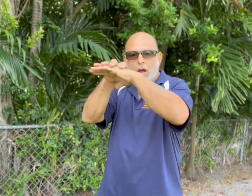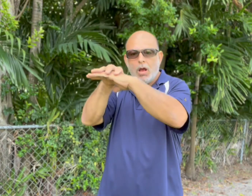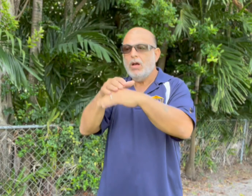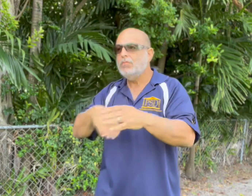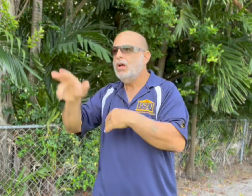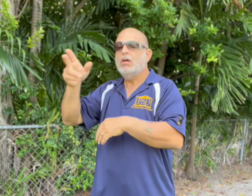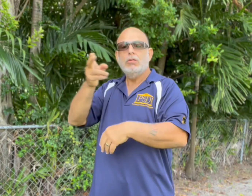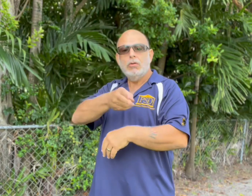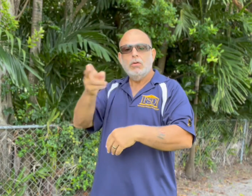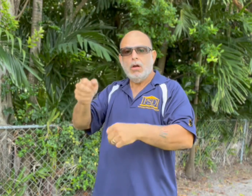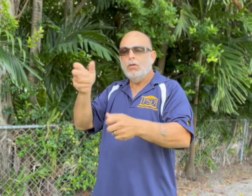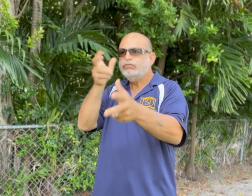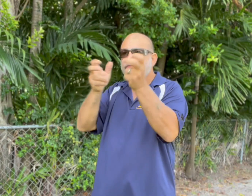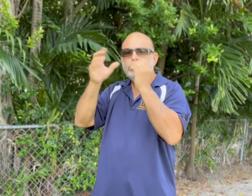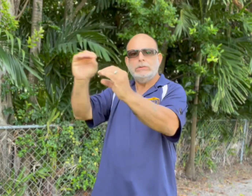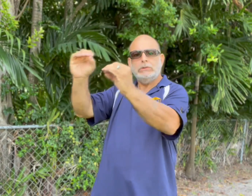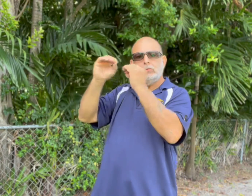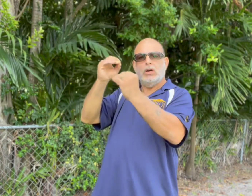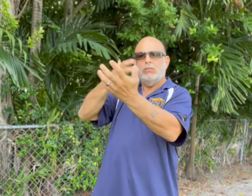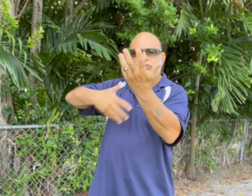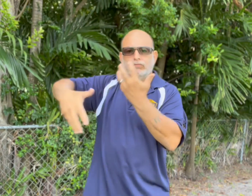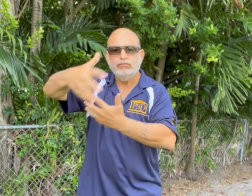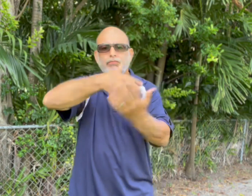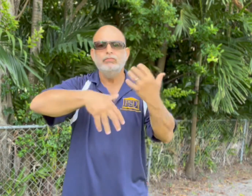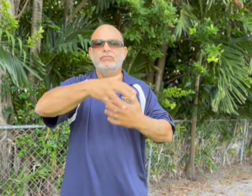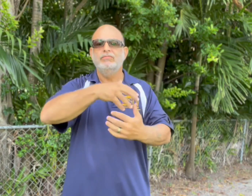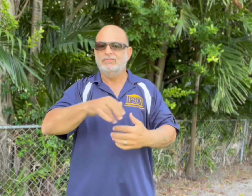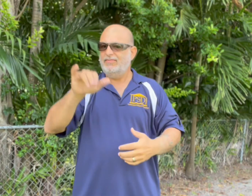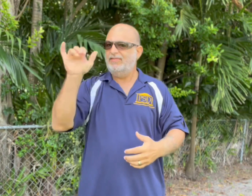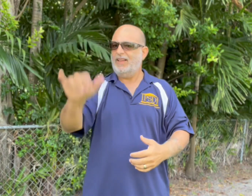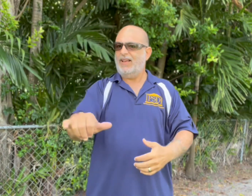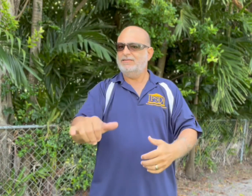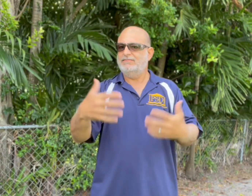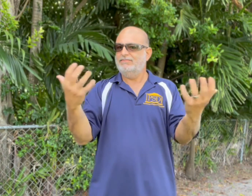communication back and forth, that is ASL, their native language.